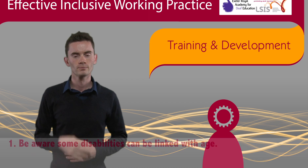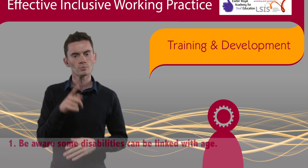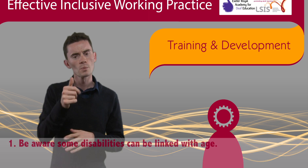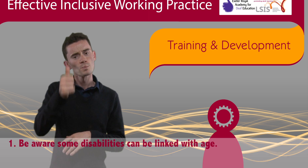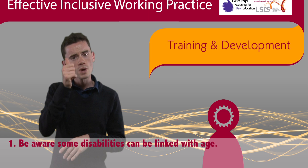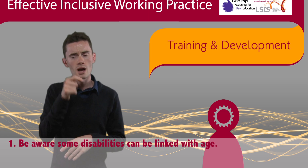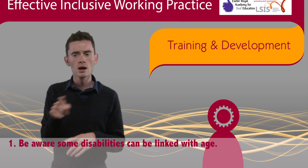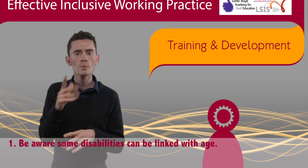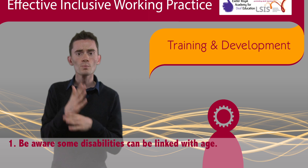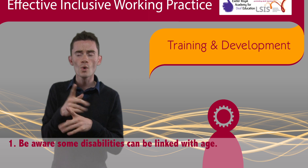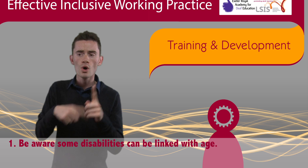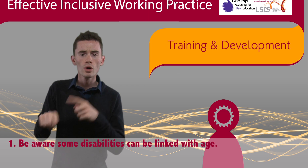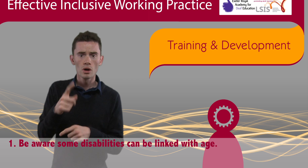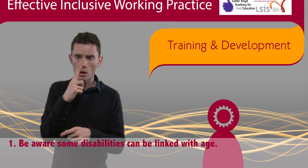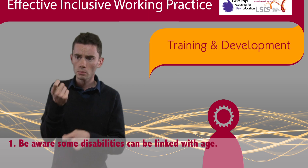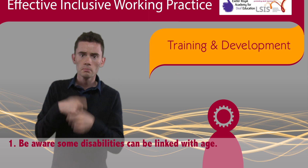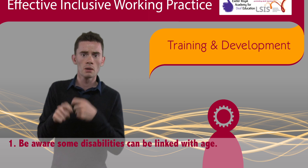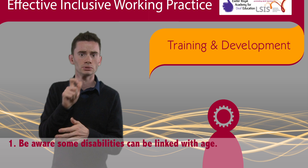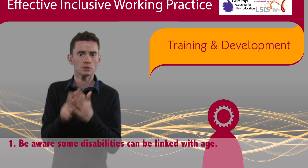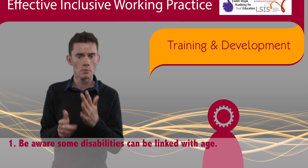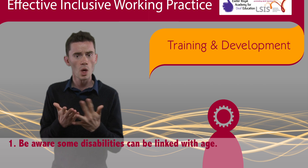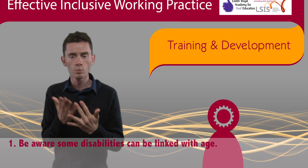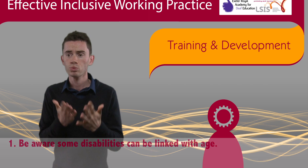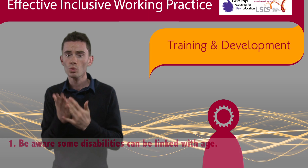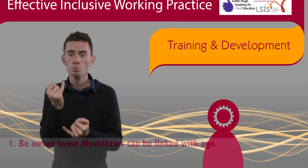Be aware some disabilities can be linked with age.